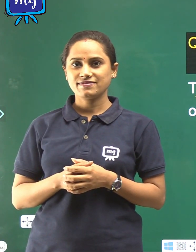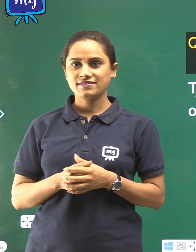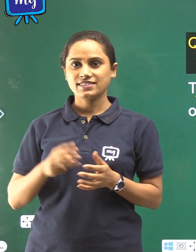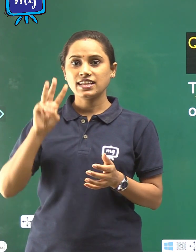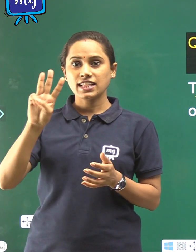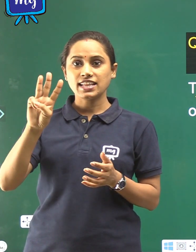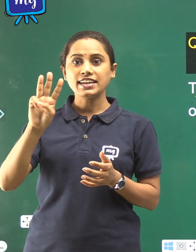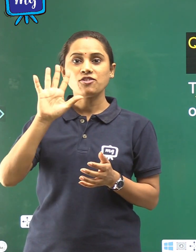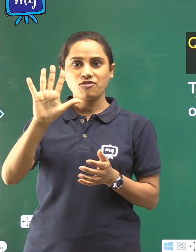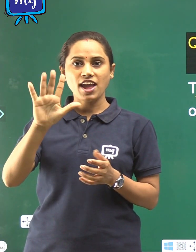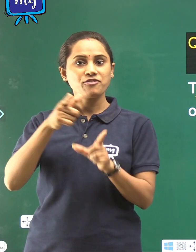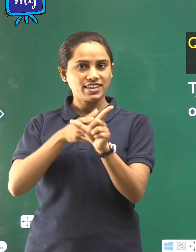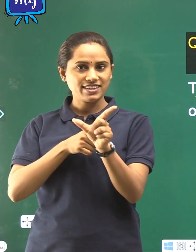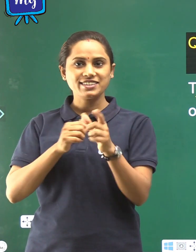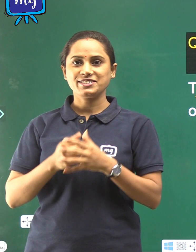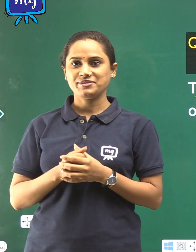35 years